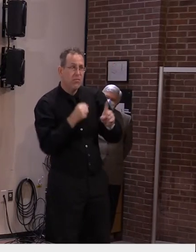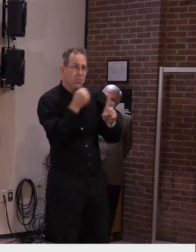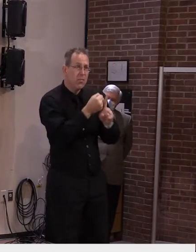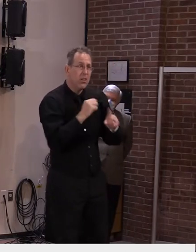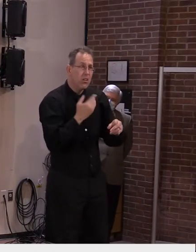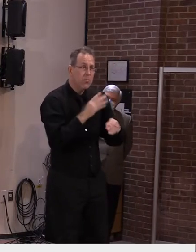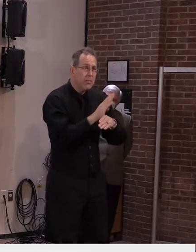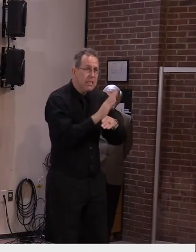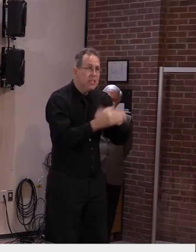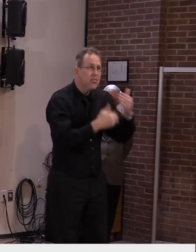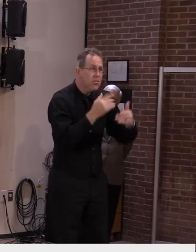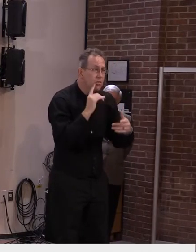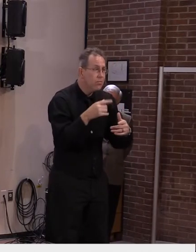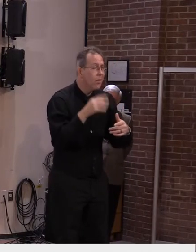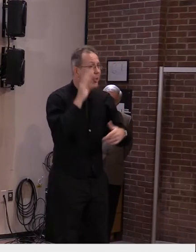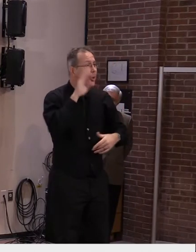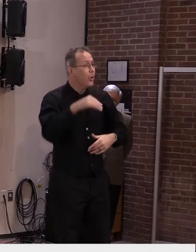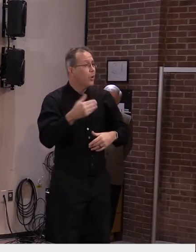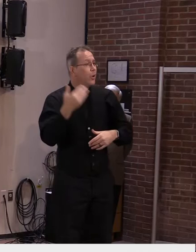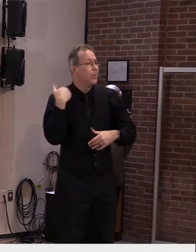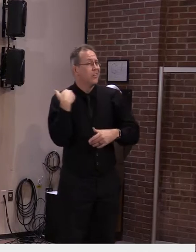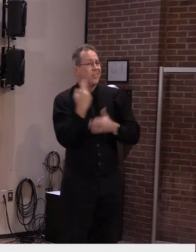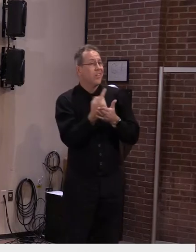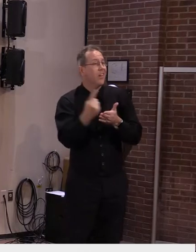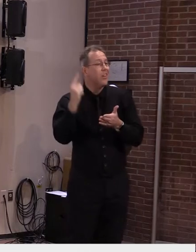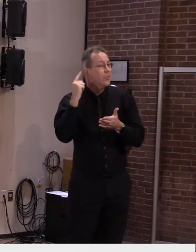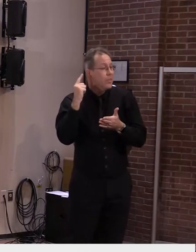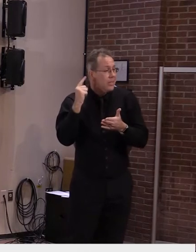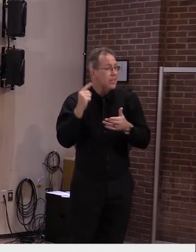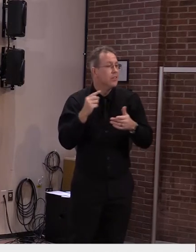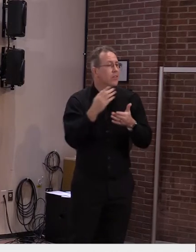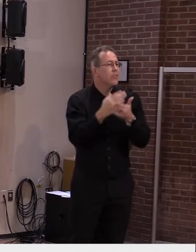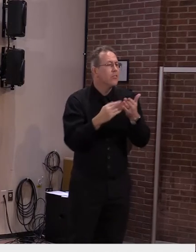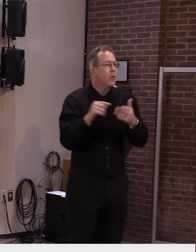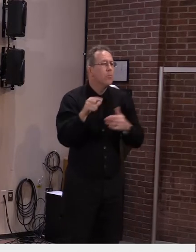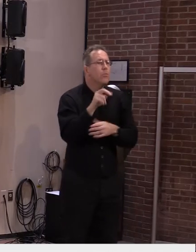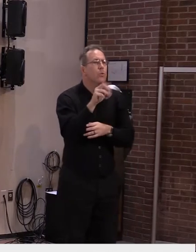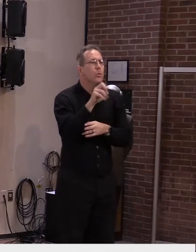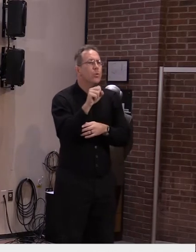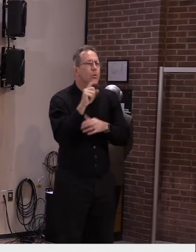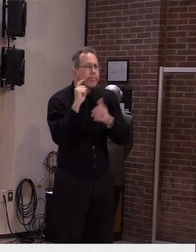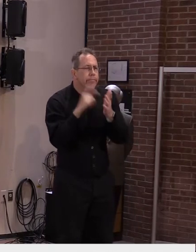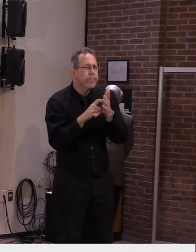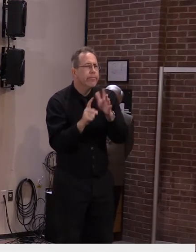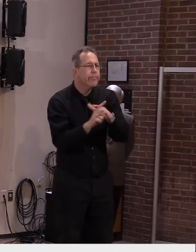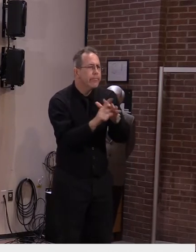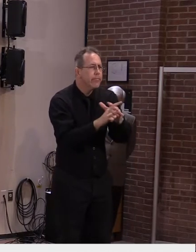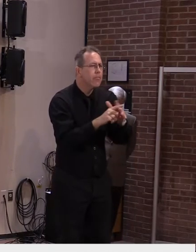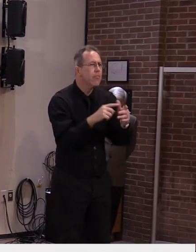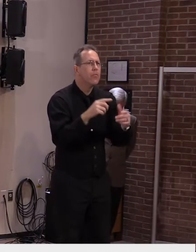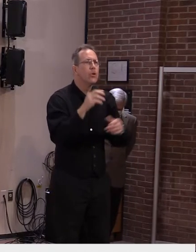organizations early on last week that wanted to create more controversy,